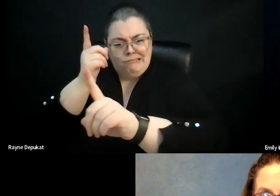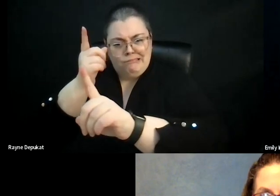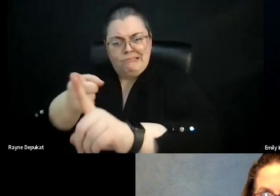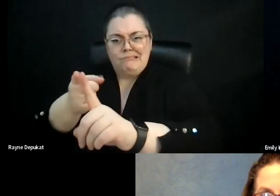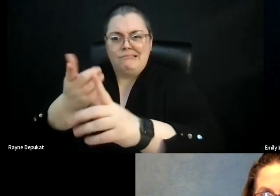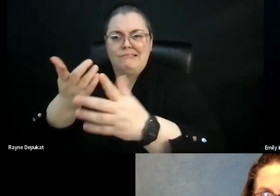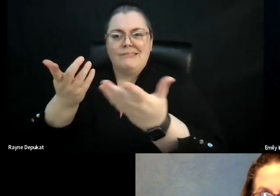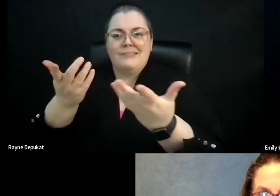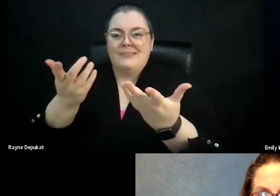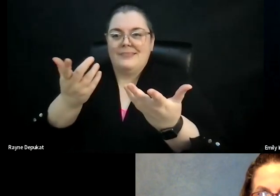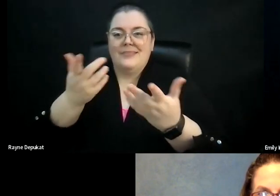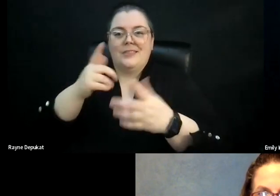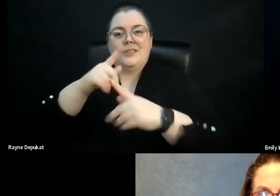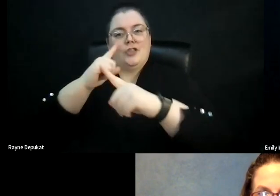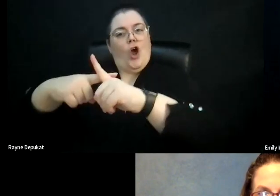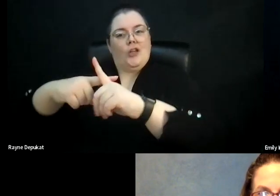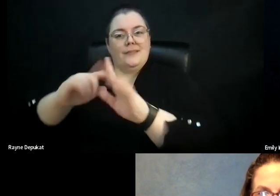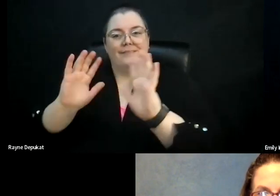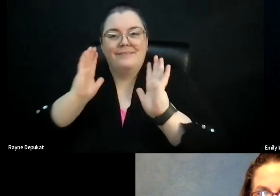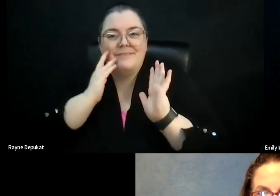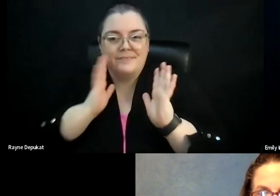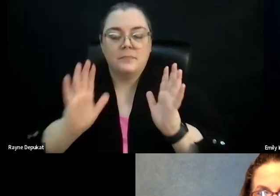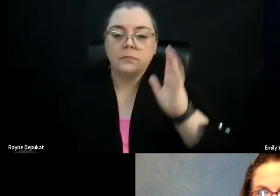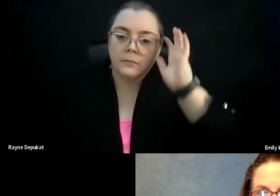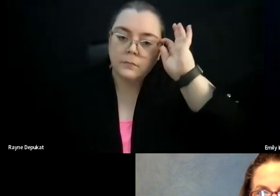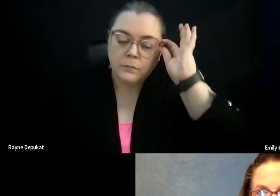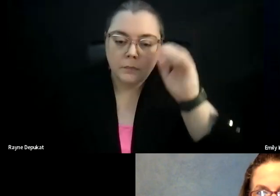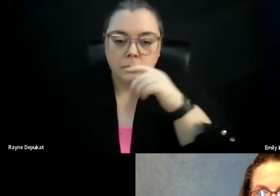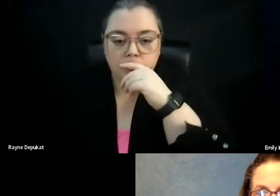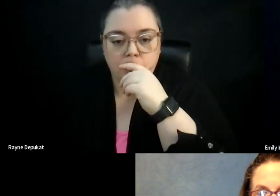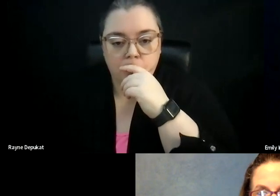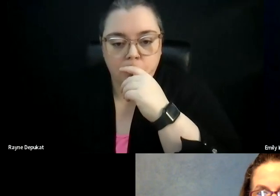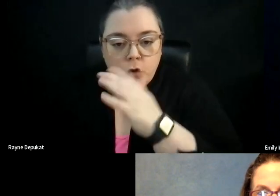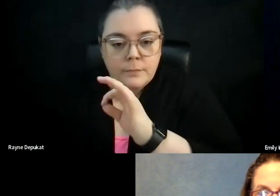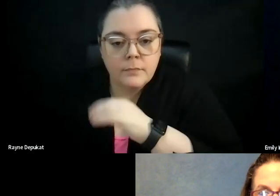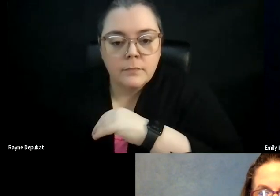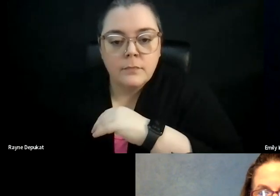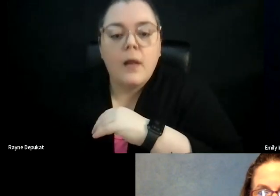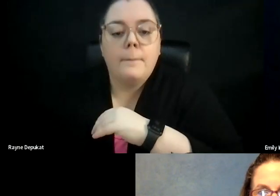us an end goal and what we're kind of aiming towards and a target at the end of all this,